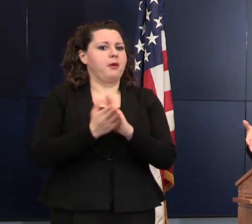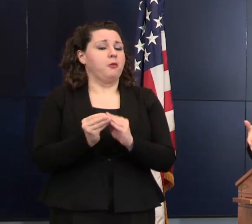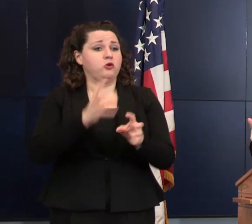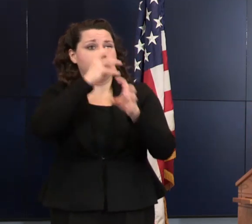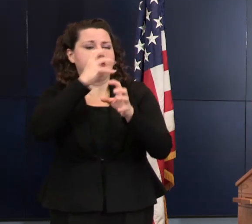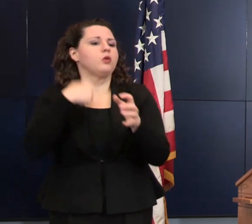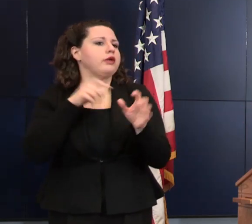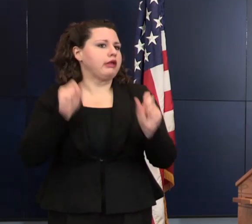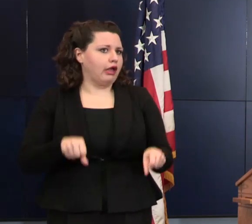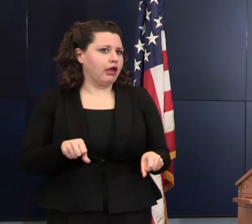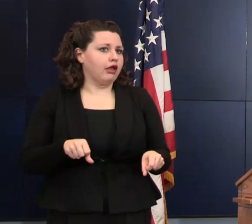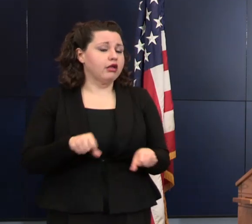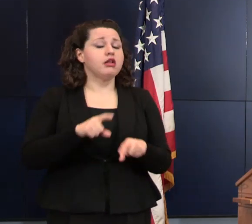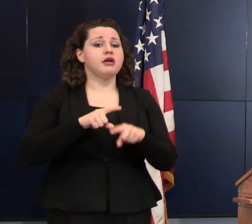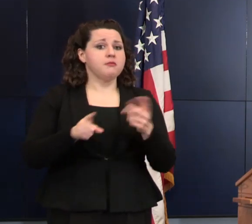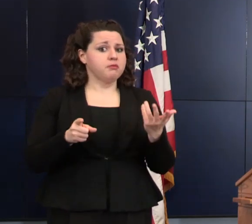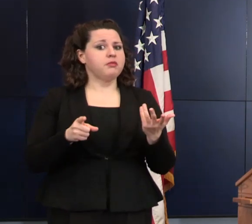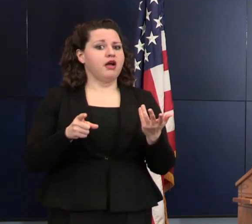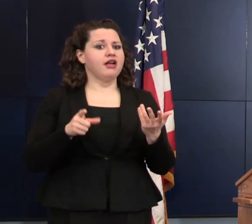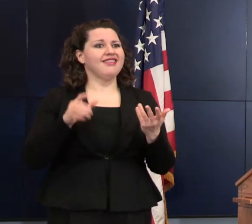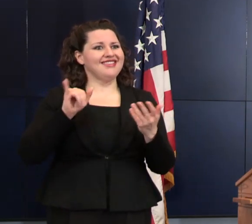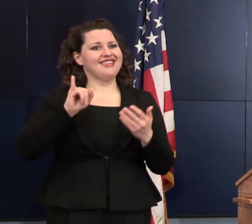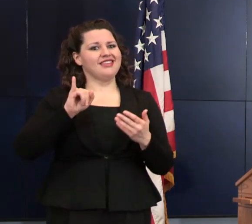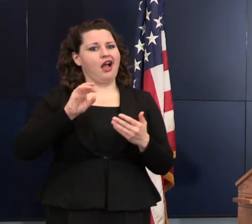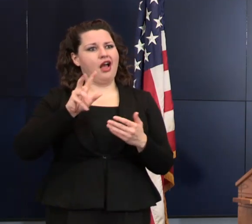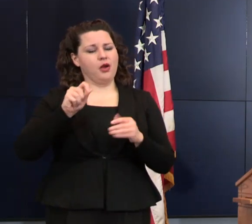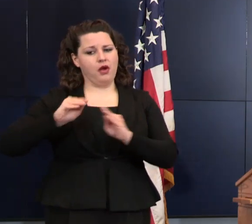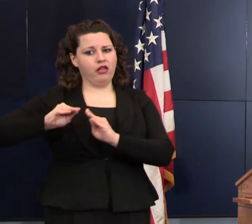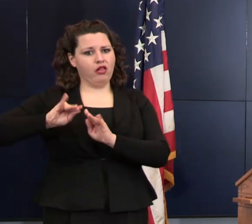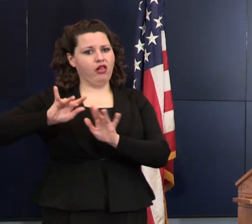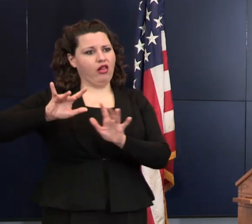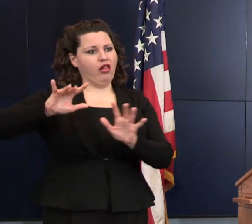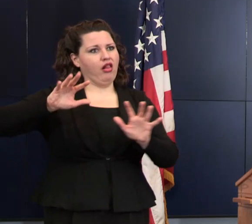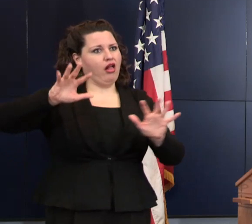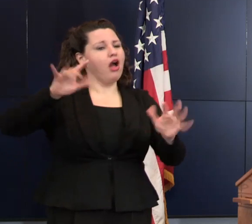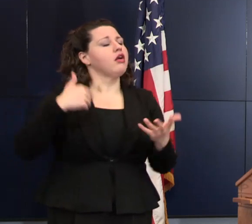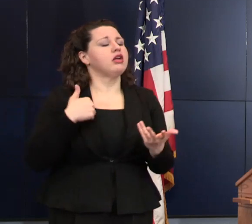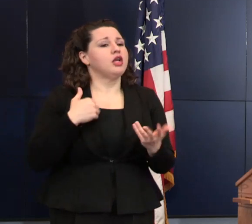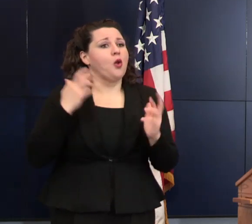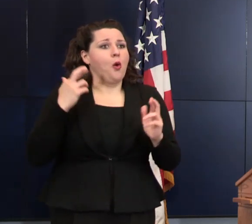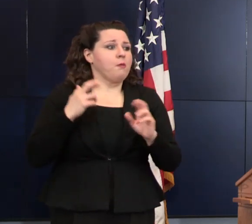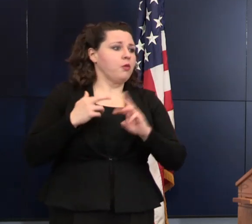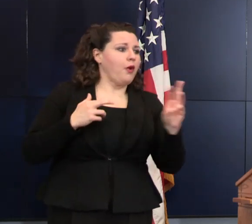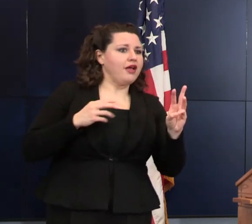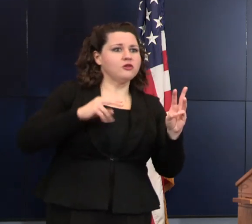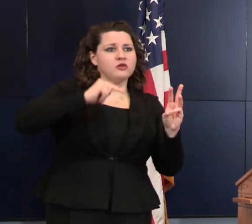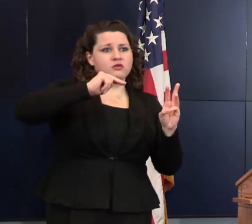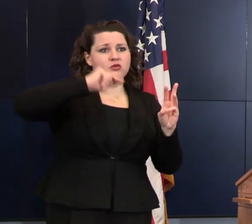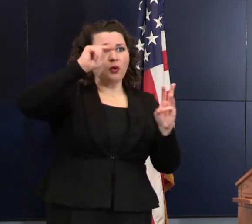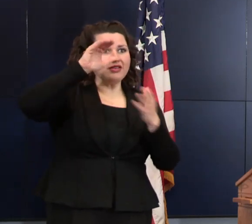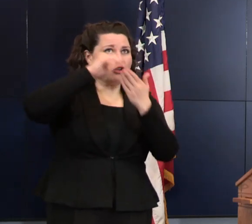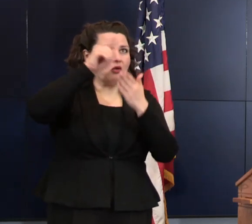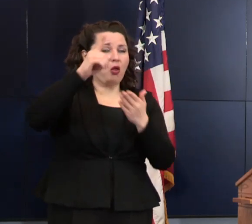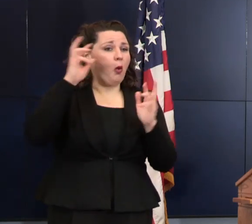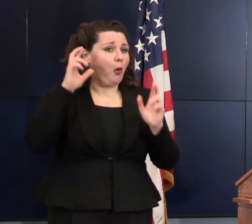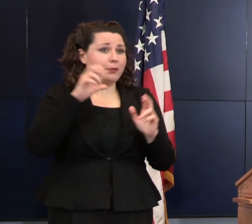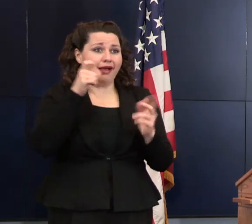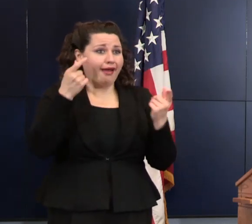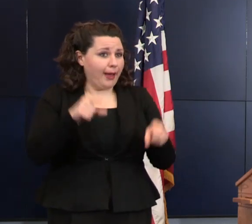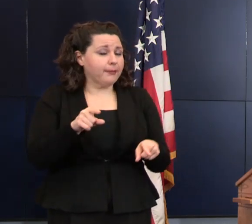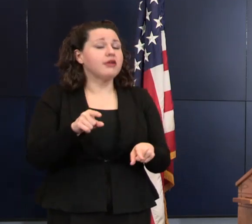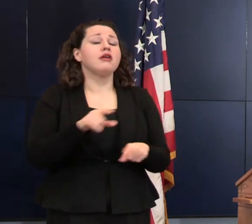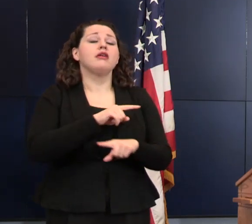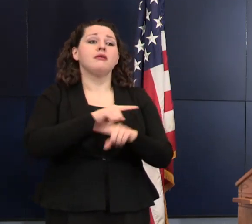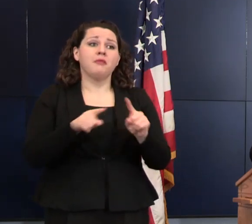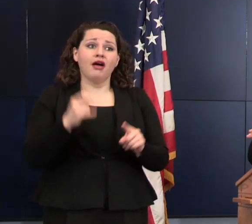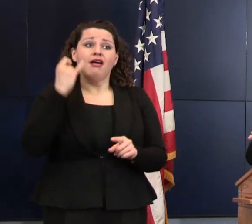can do that. But as this moves across the state, and hopefully we don't see that happen on the western side or the north central part of the state, but if it does